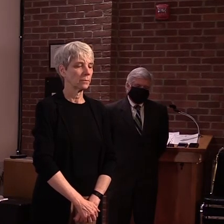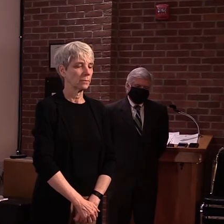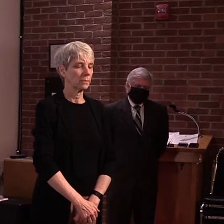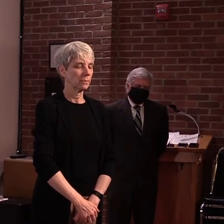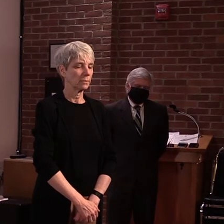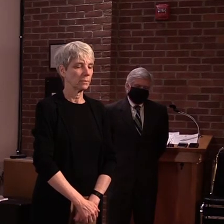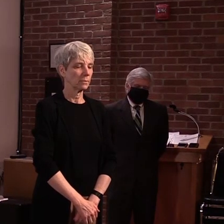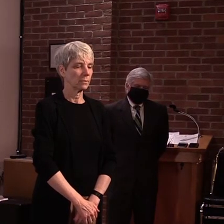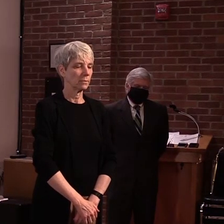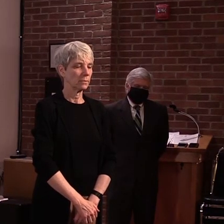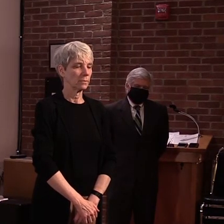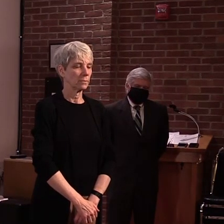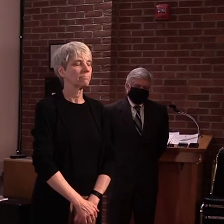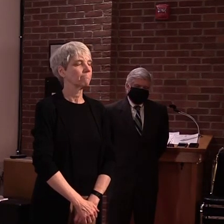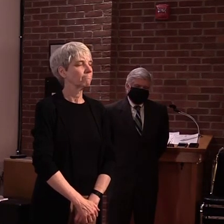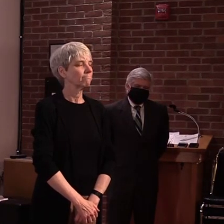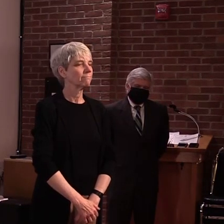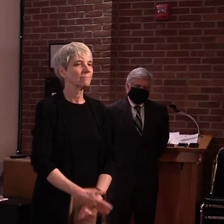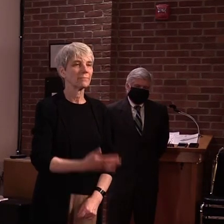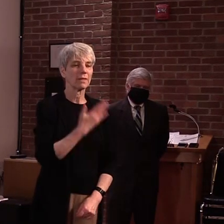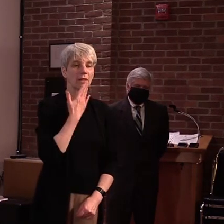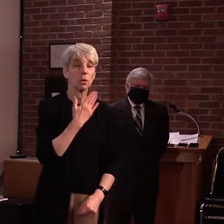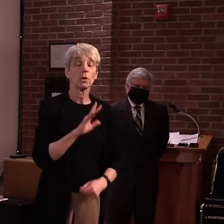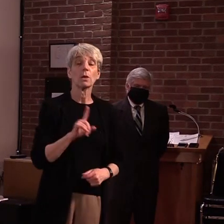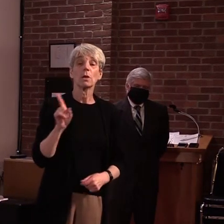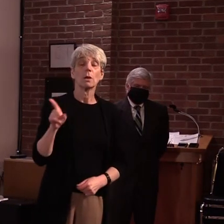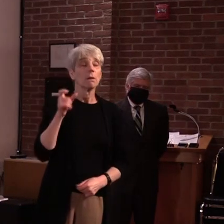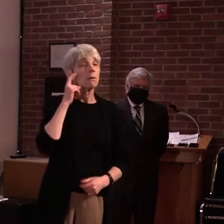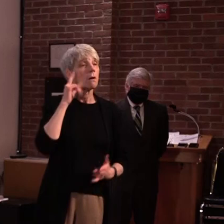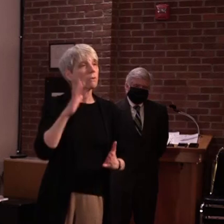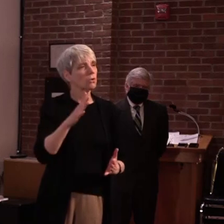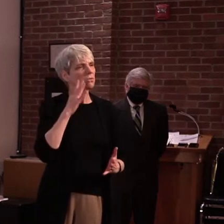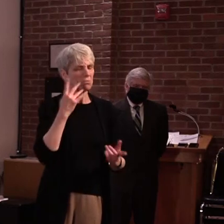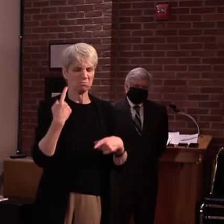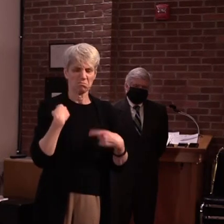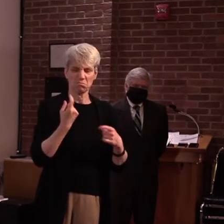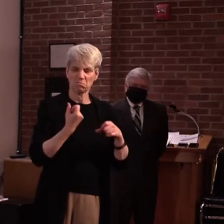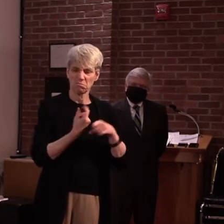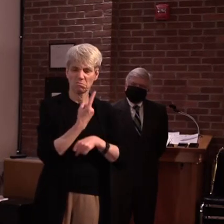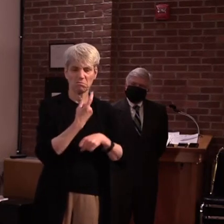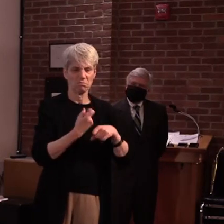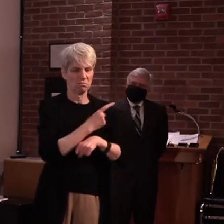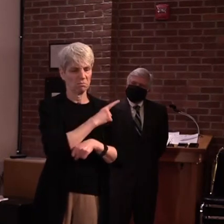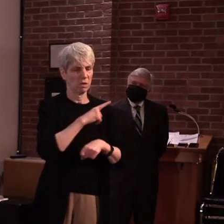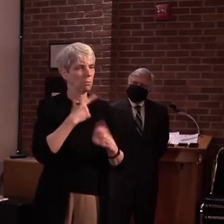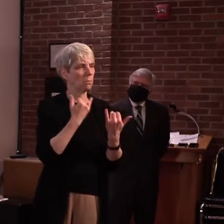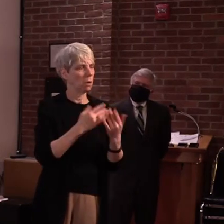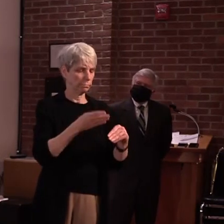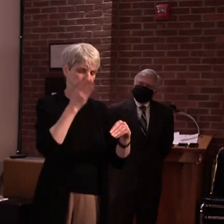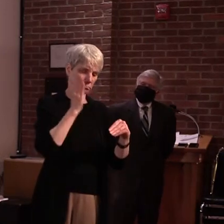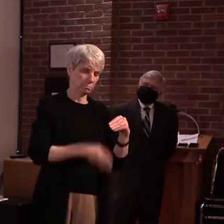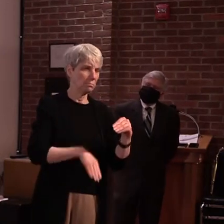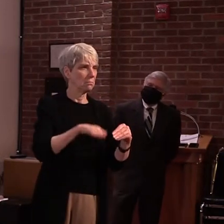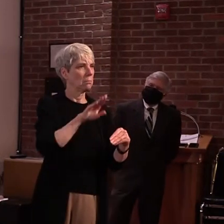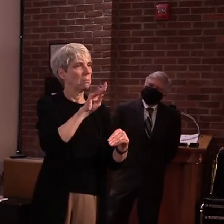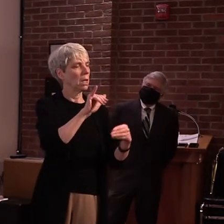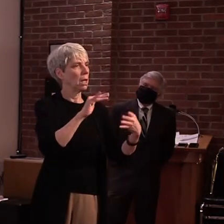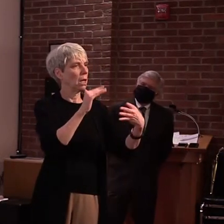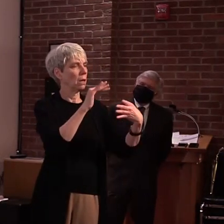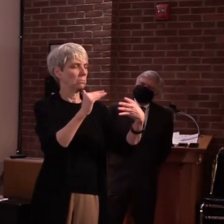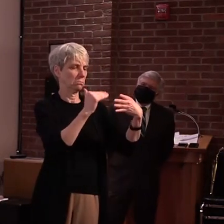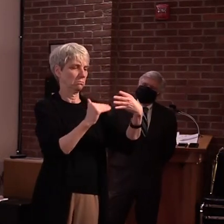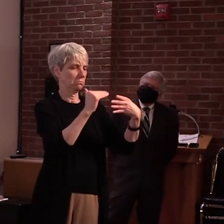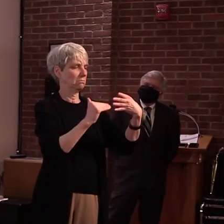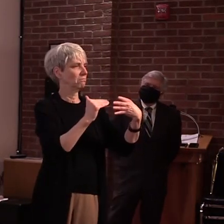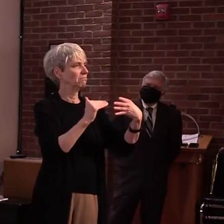Thank you. Governor, in a normal year, the legislature would be gone by mid-May, and now it's mid-June. Those